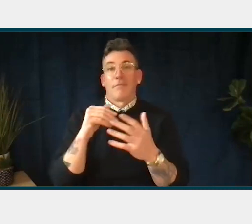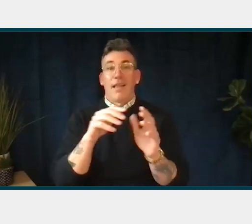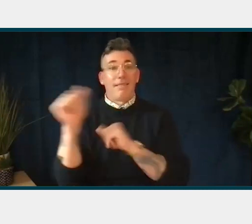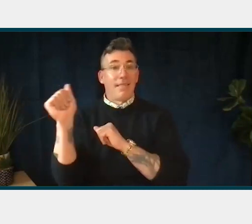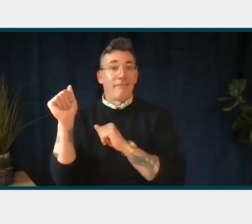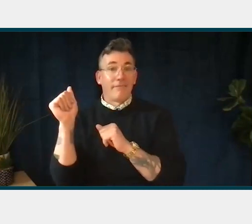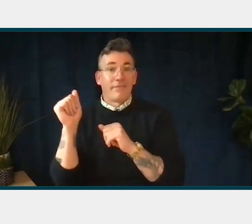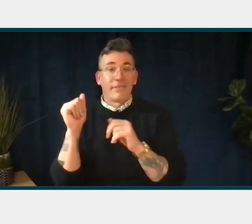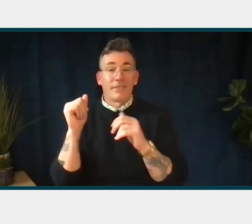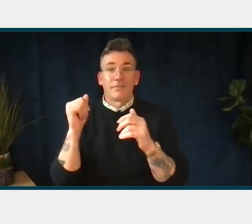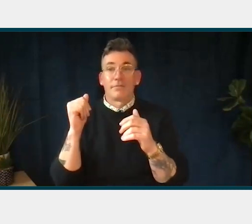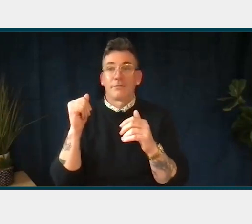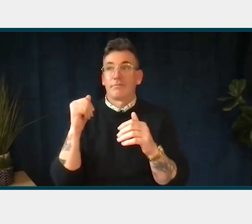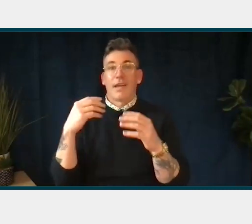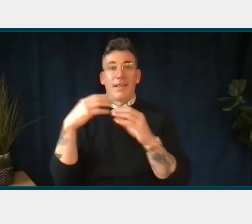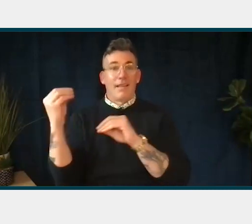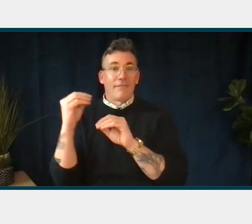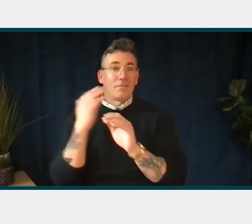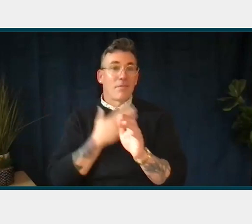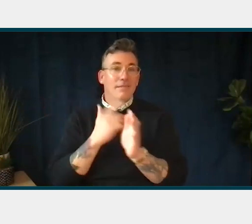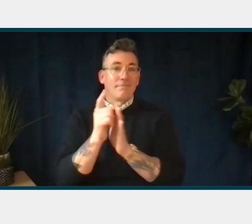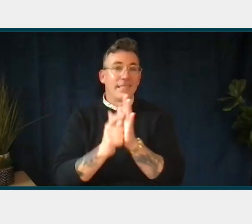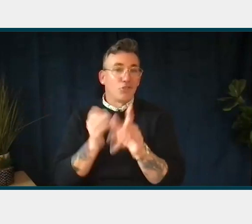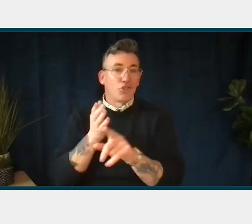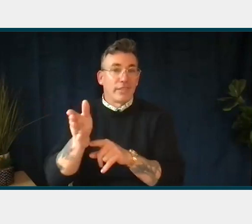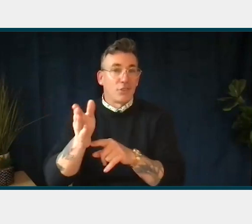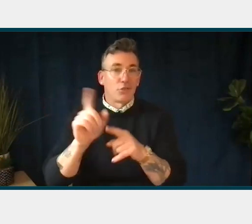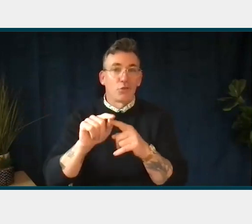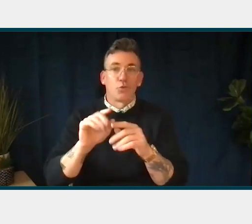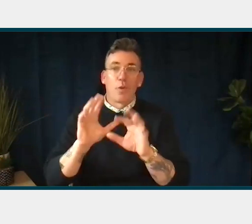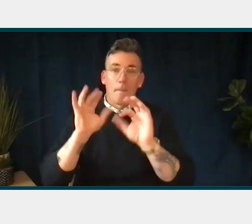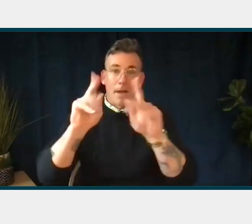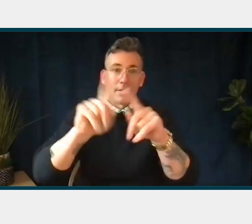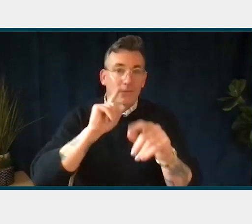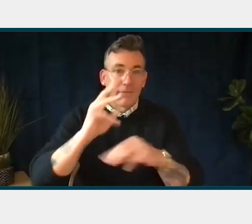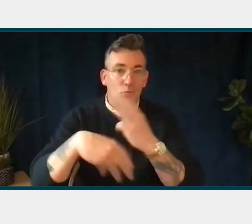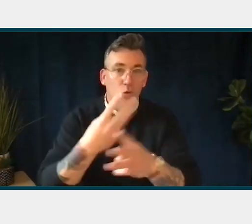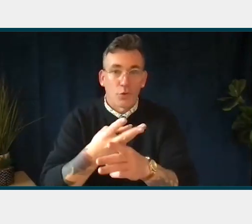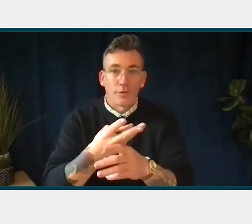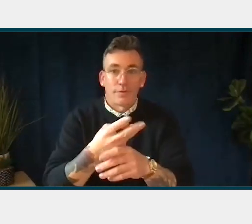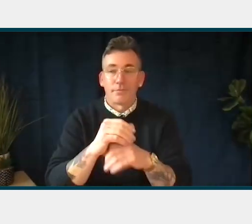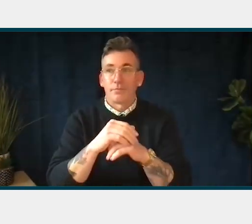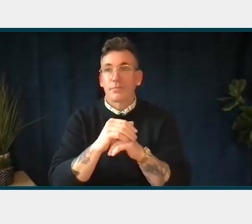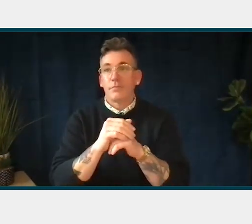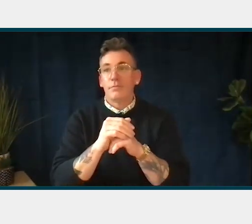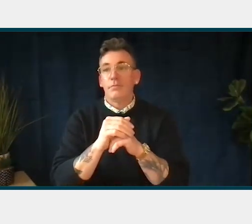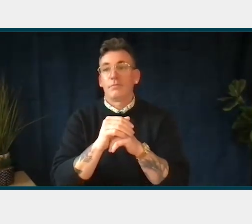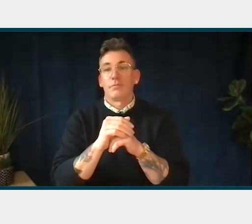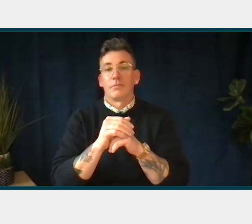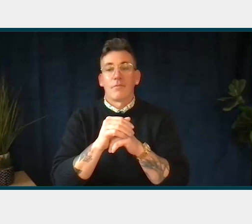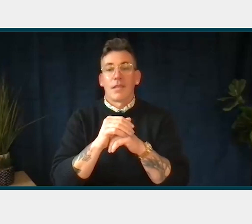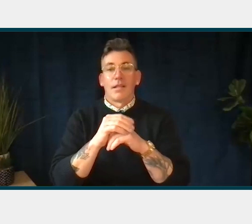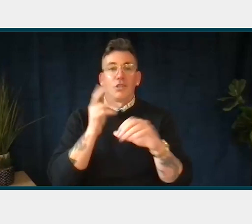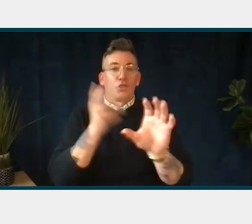So apply to a job where you feel that you have access. I left my legal career to give back to the deaf